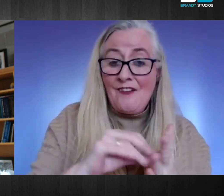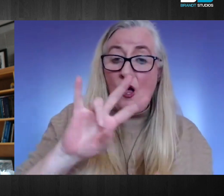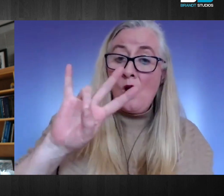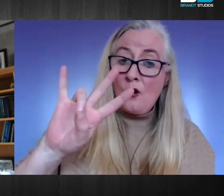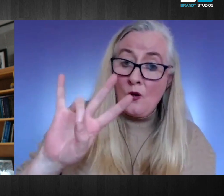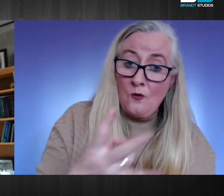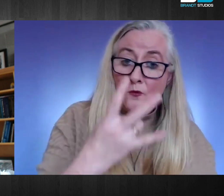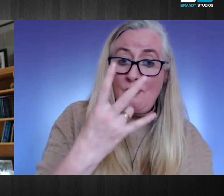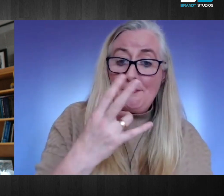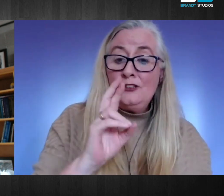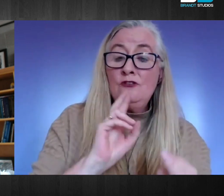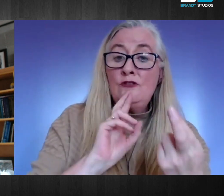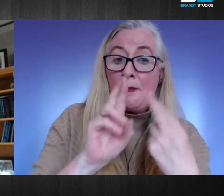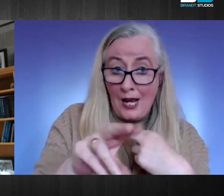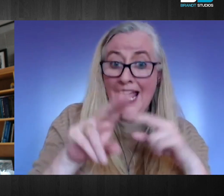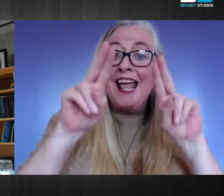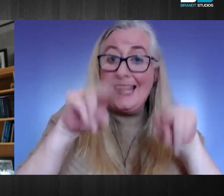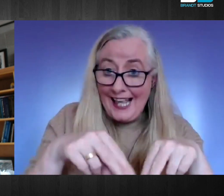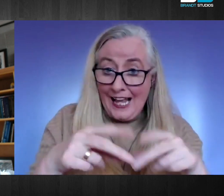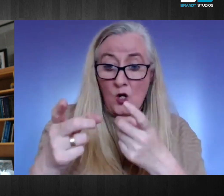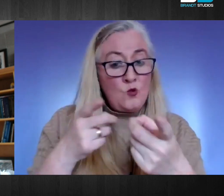it's doable, but it hasn't been done.